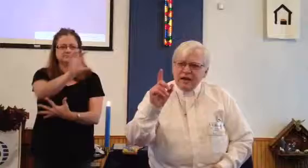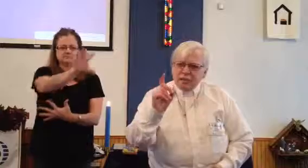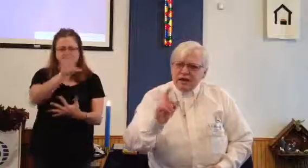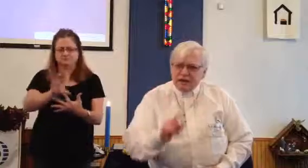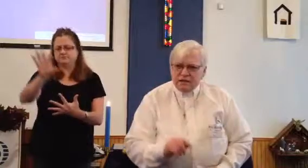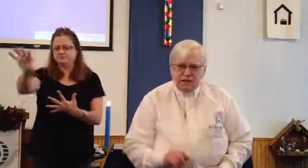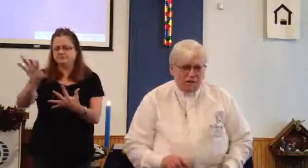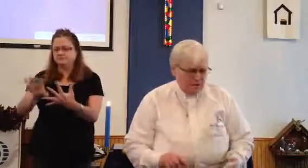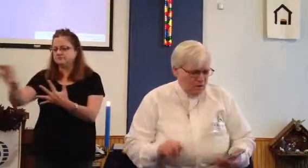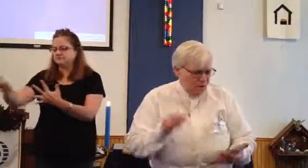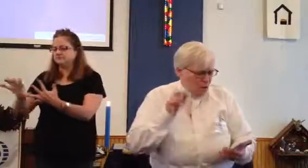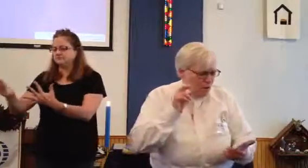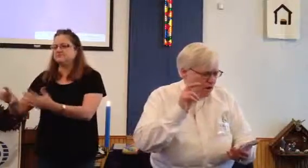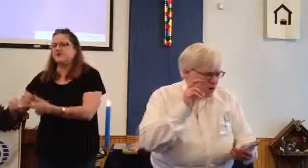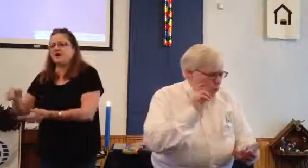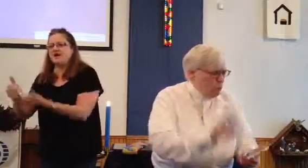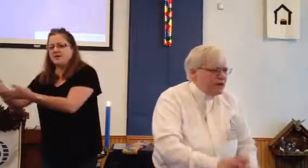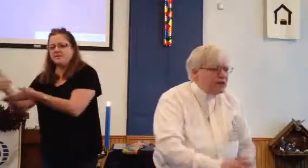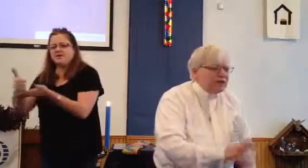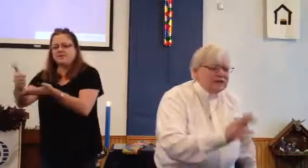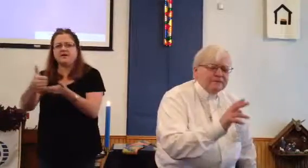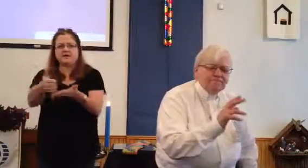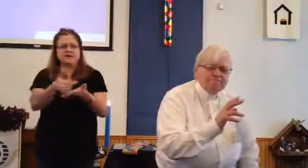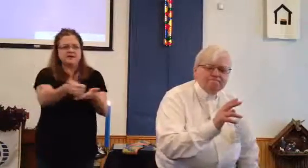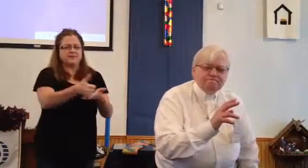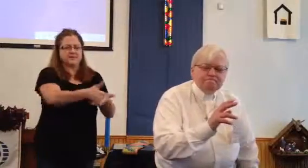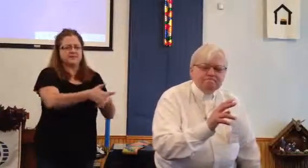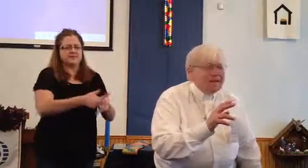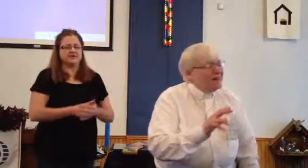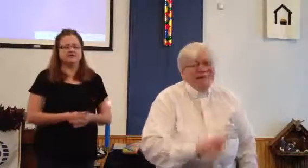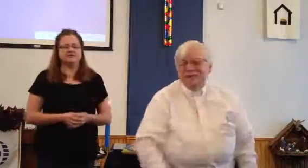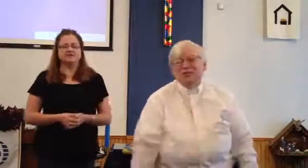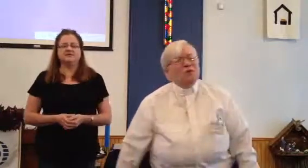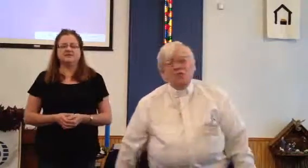To take risks where risks